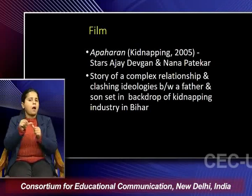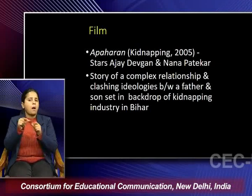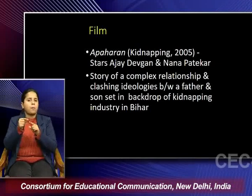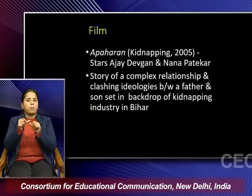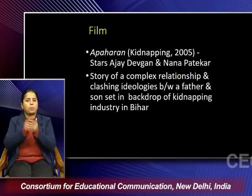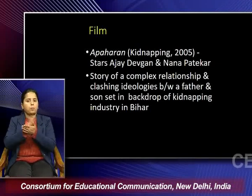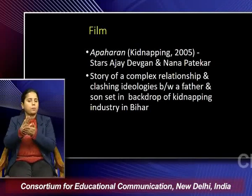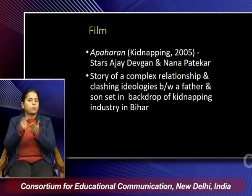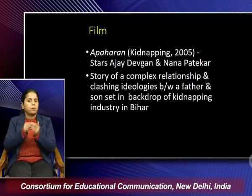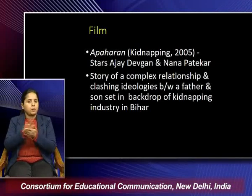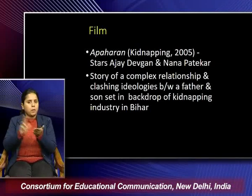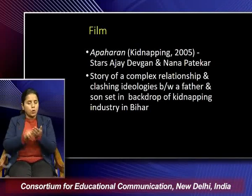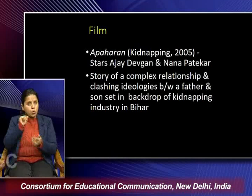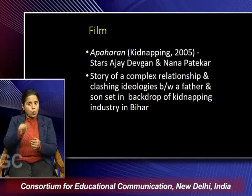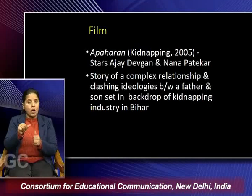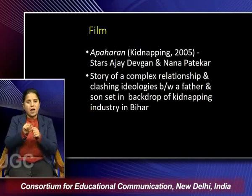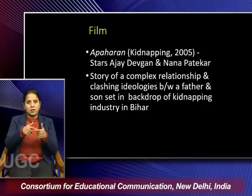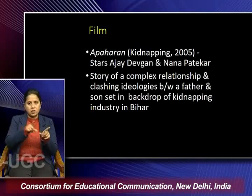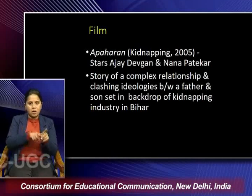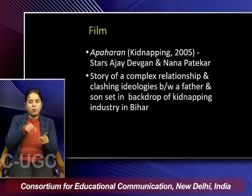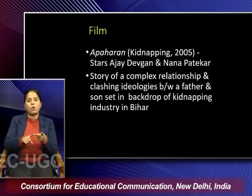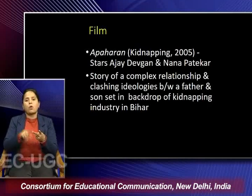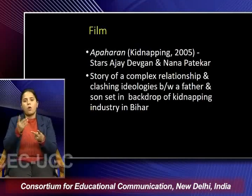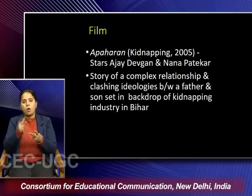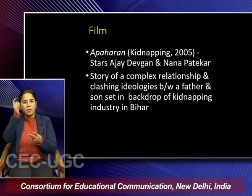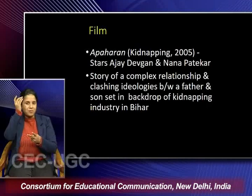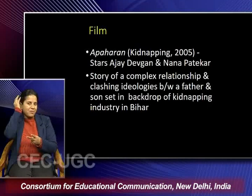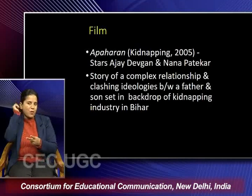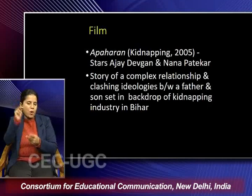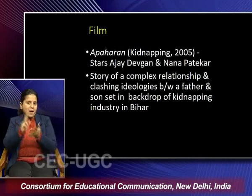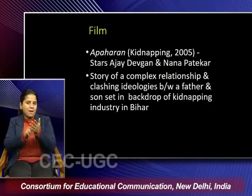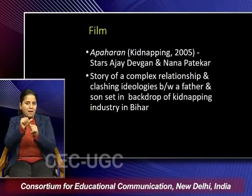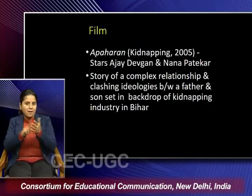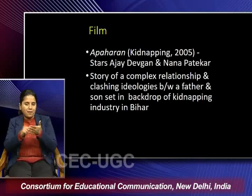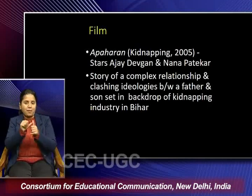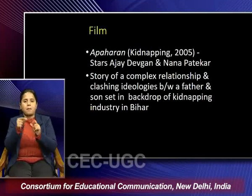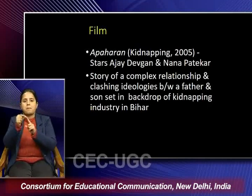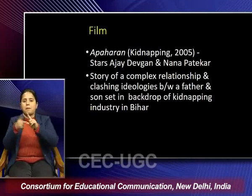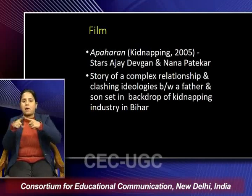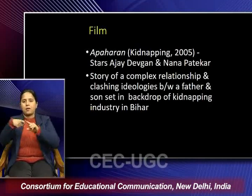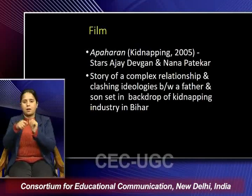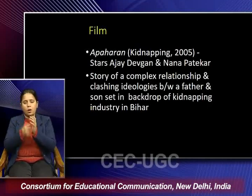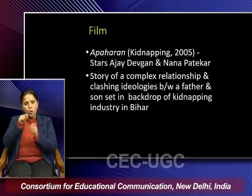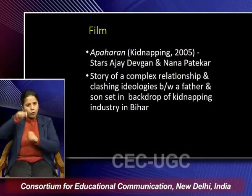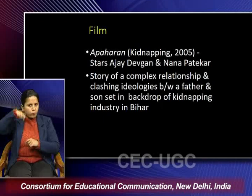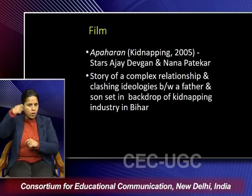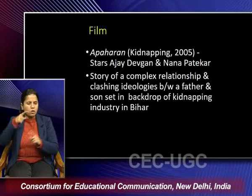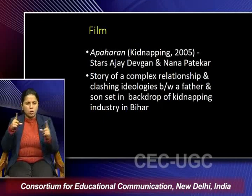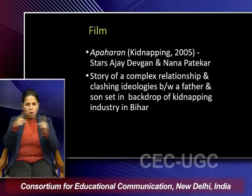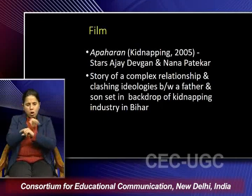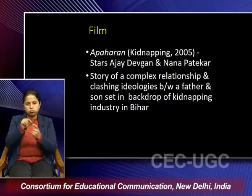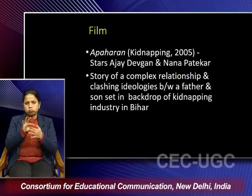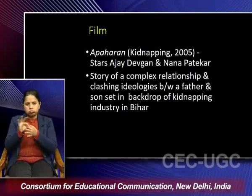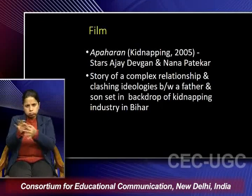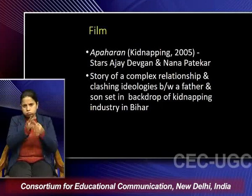Ajay Devgan and Nana Patekar, and this film communicates the story of a complex relationship